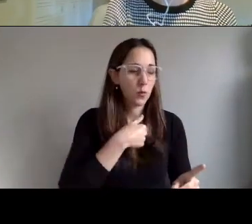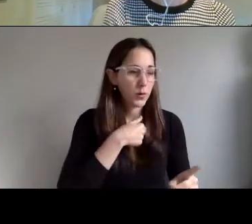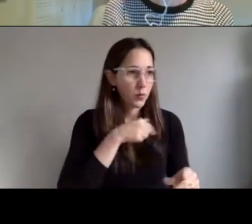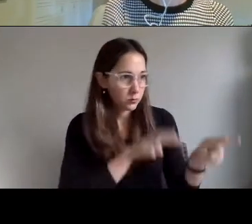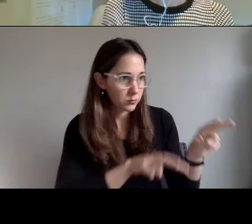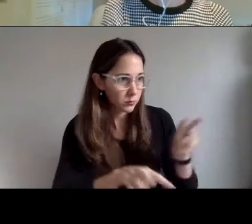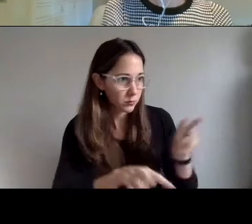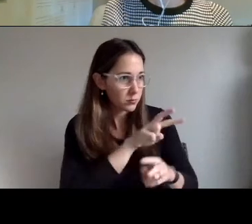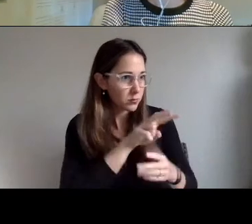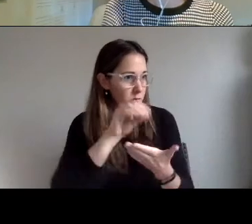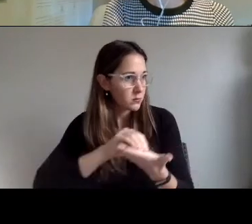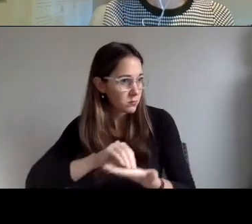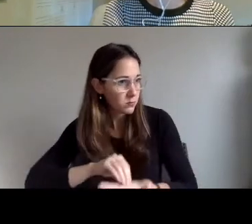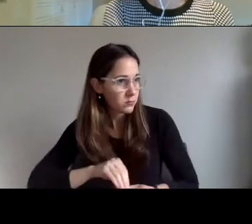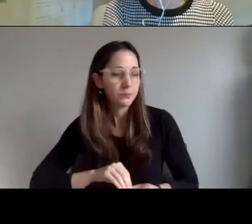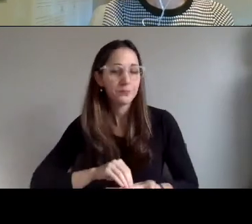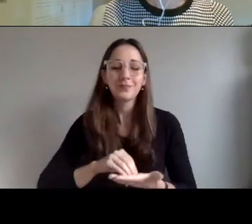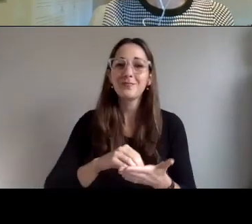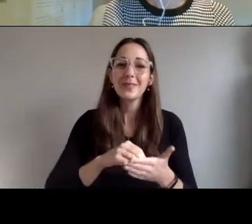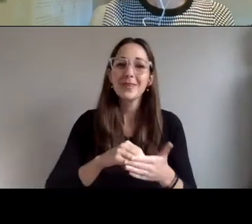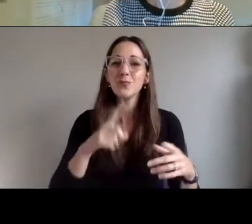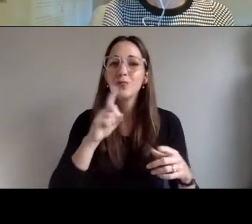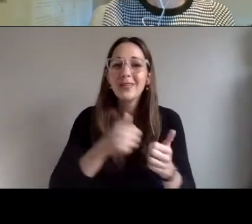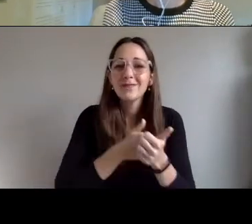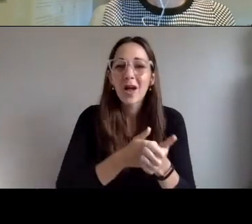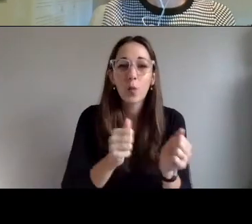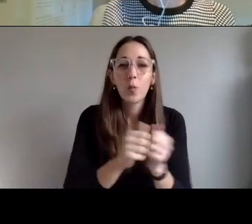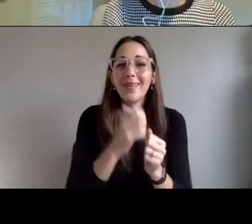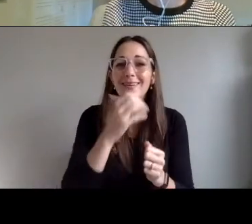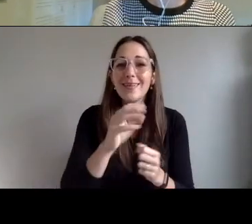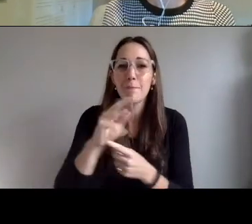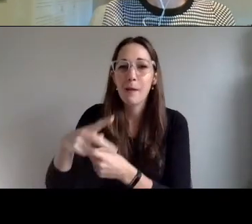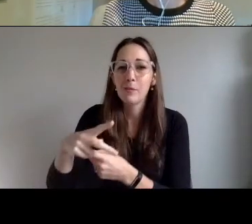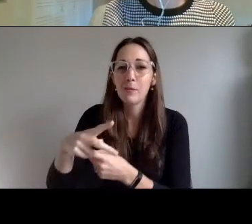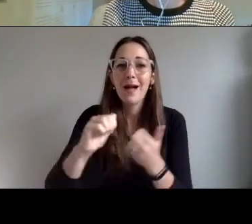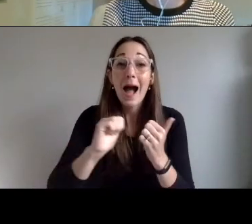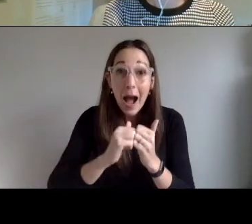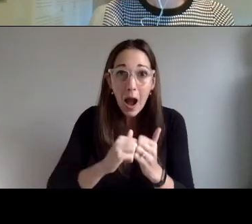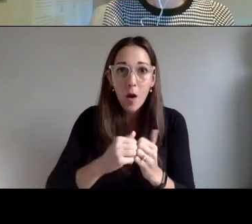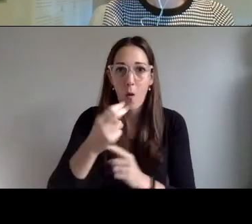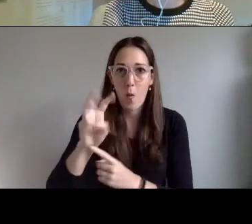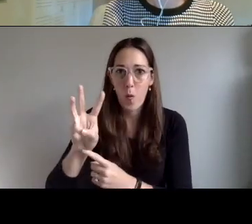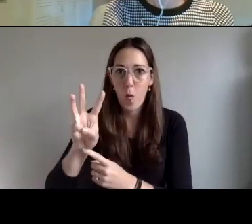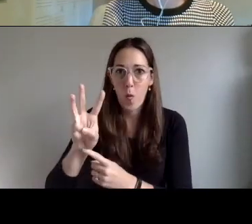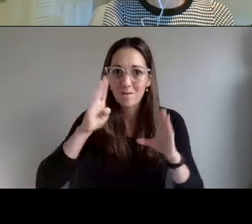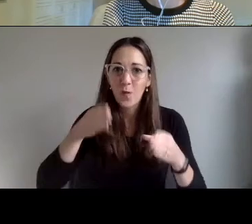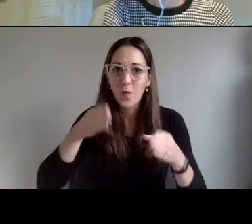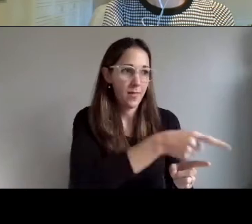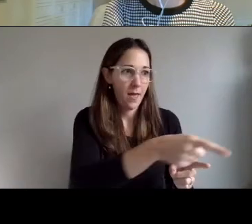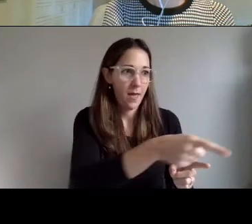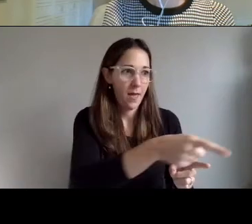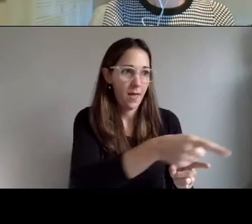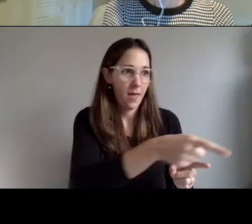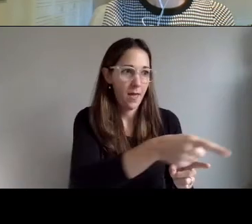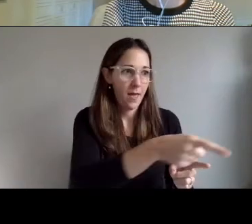play the game, we understood common places where they lose interest, or where they common places where they just get frustrated because they don't get